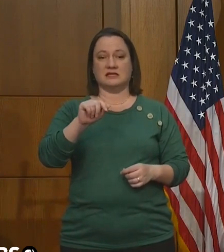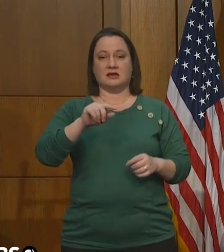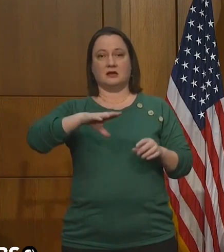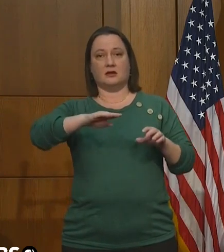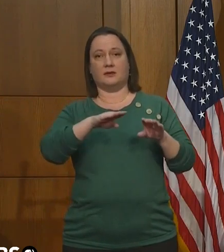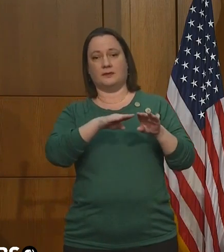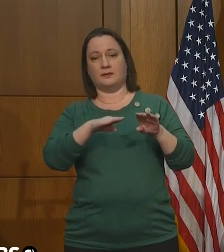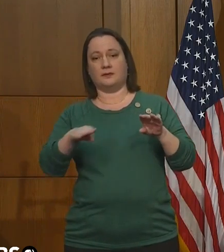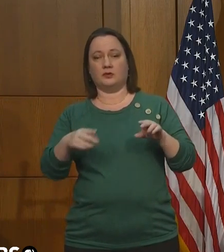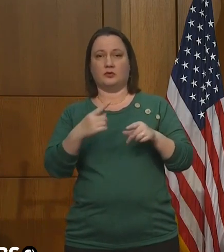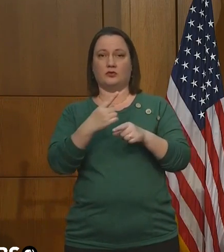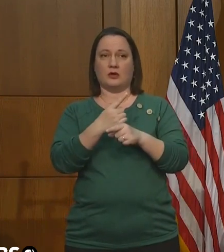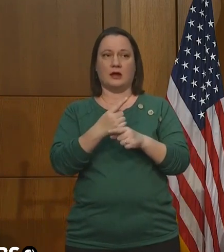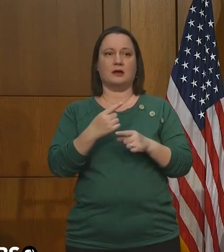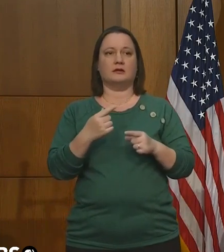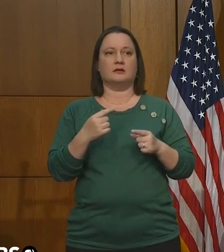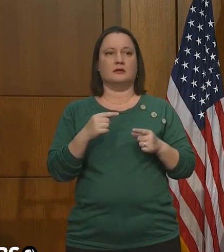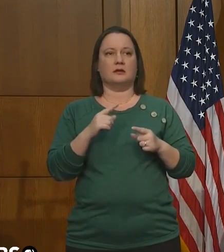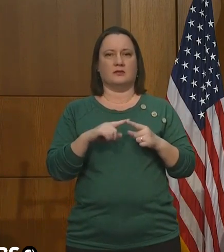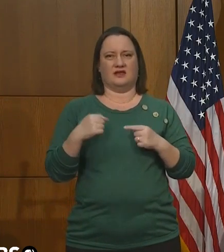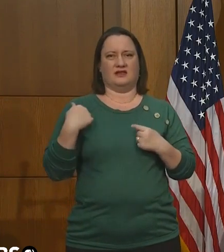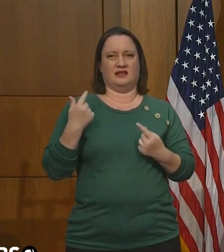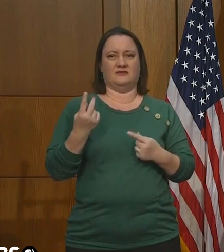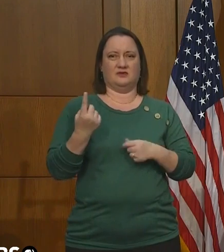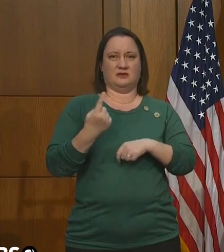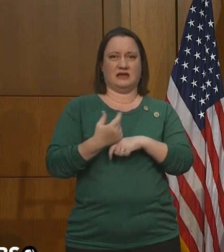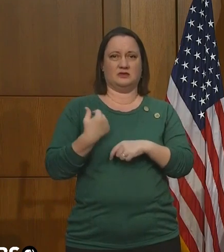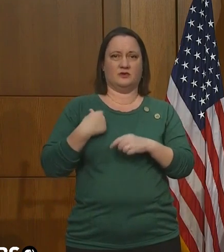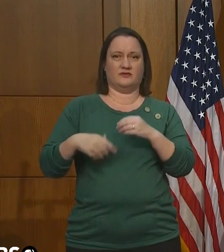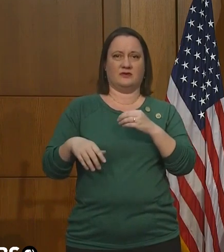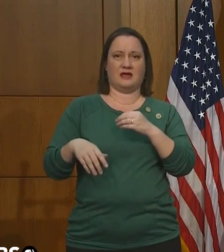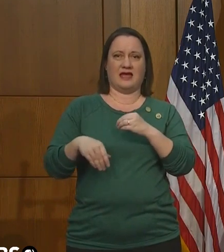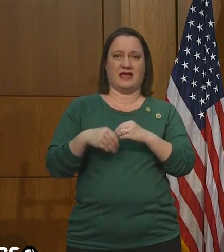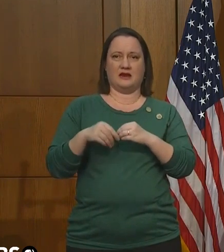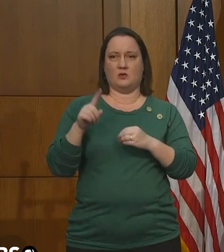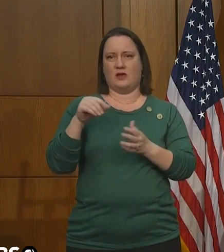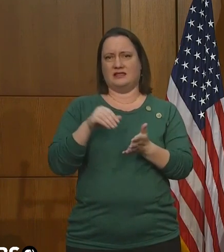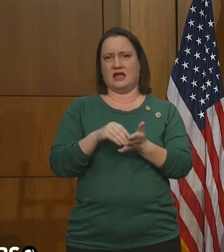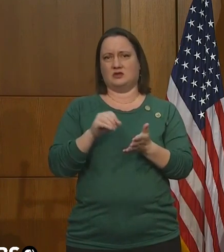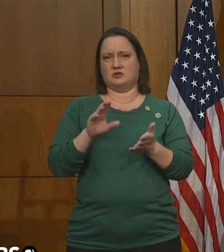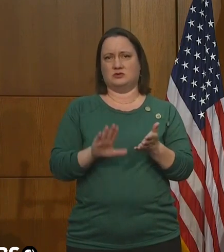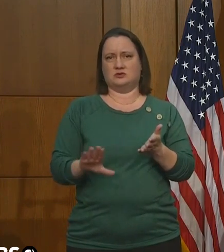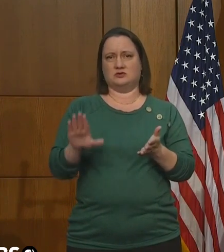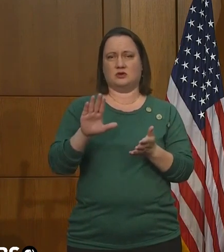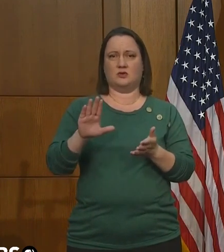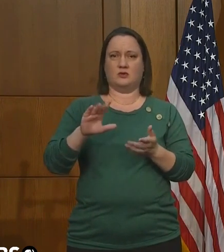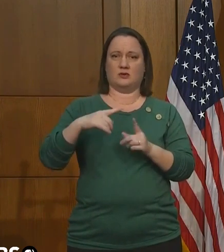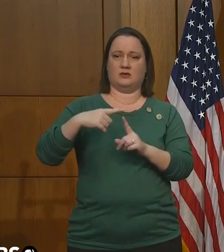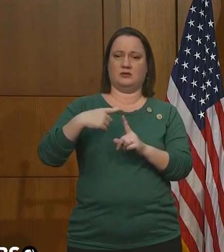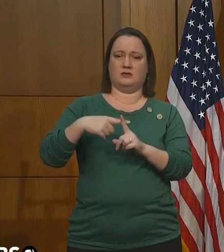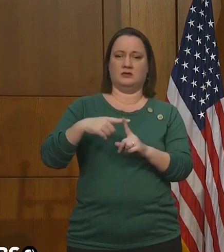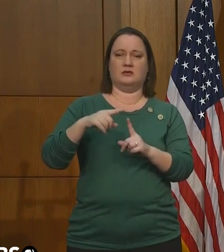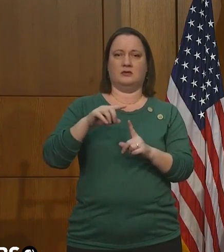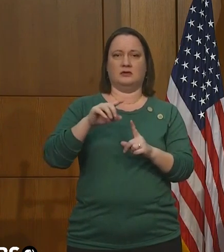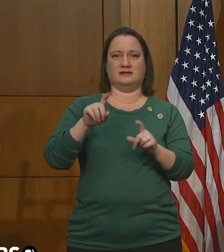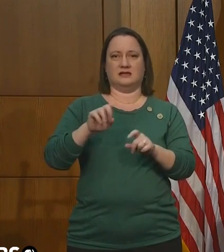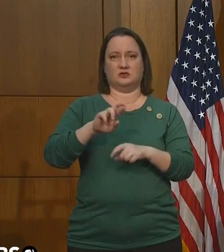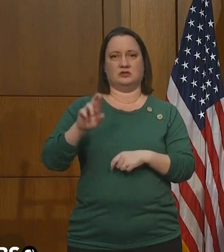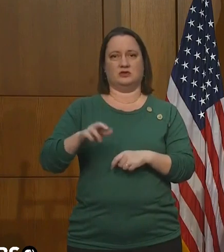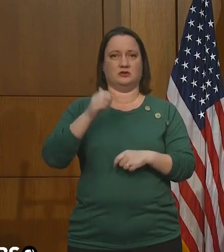you seem to be adding about 1,000 or more cases per day. Can you address that aspect of it? The question